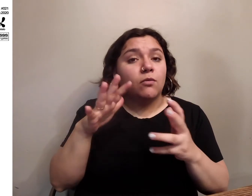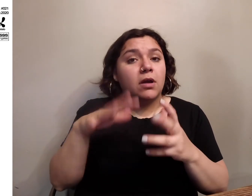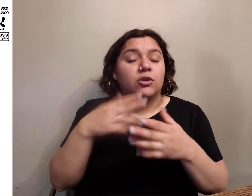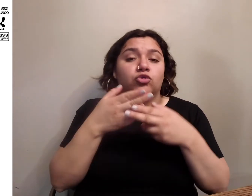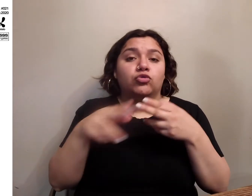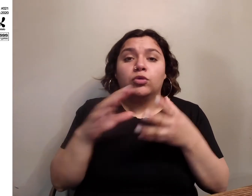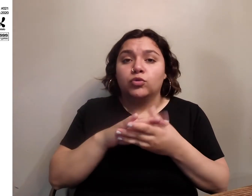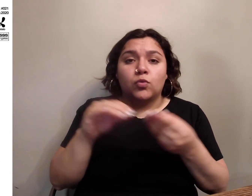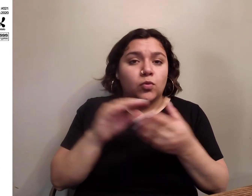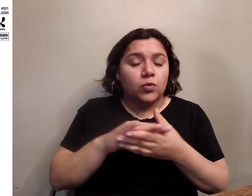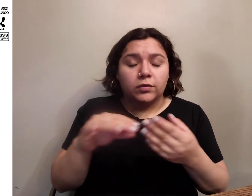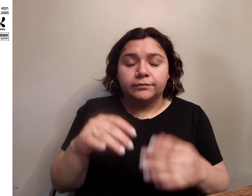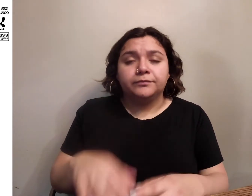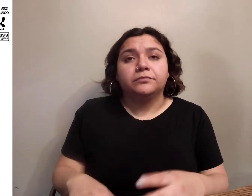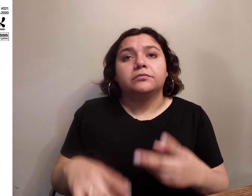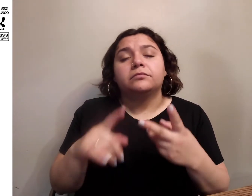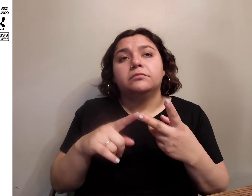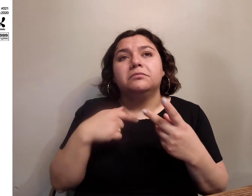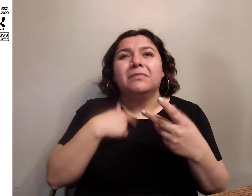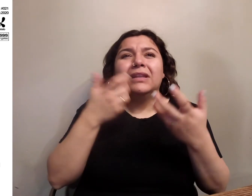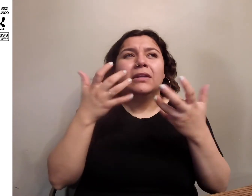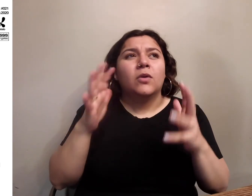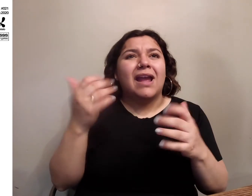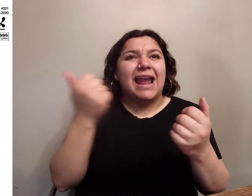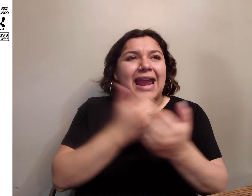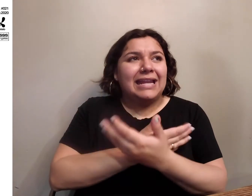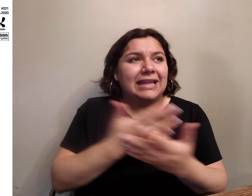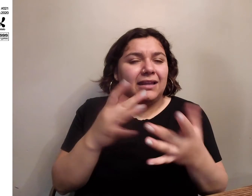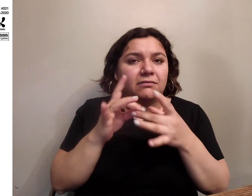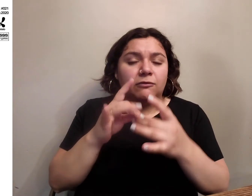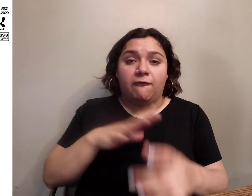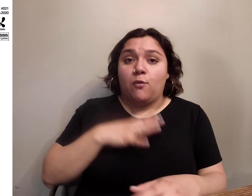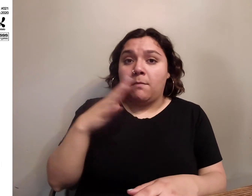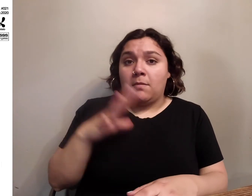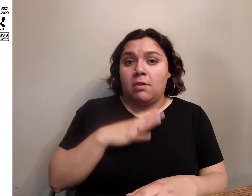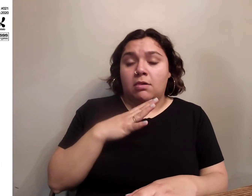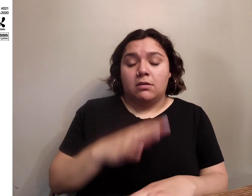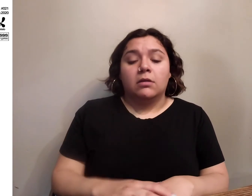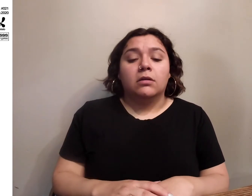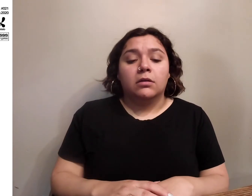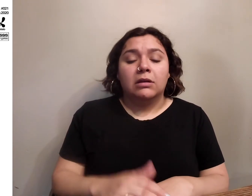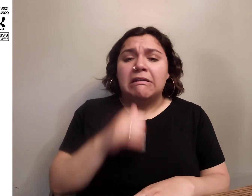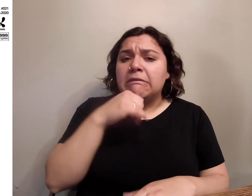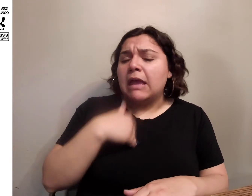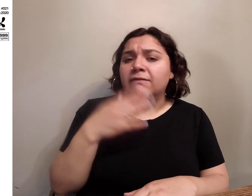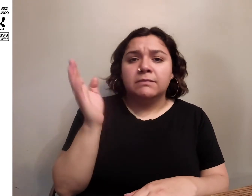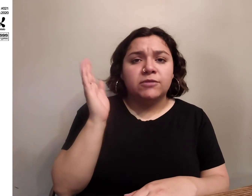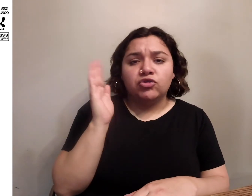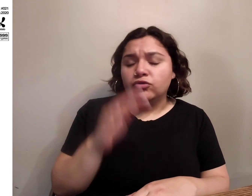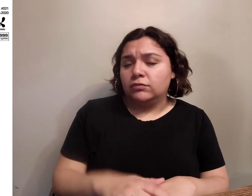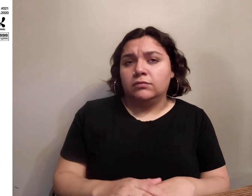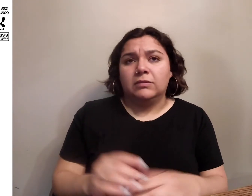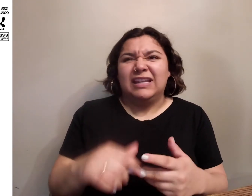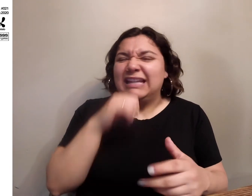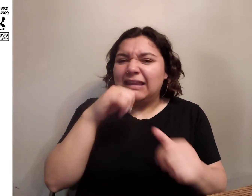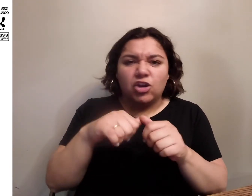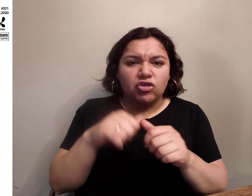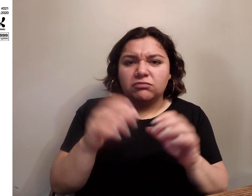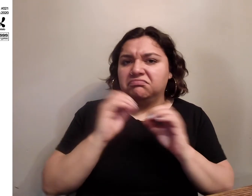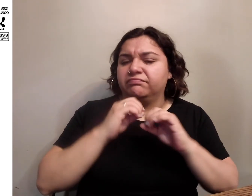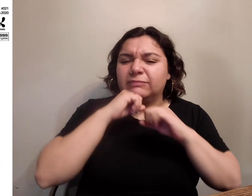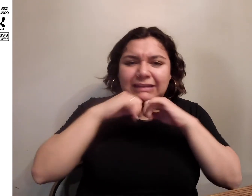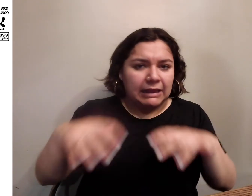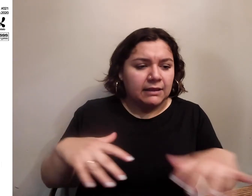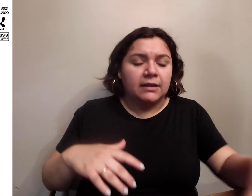stories. I didn't want anything formal, so no speeches, not even letters. I